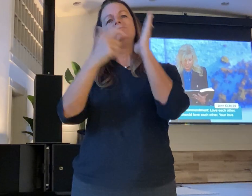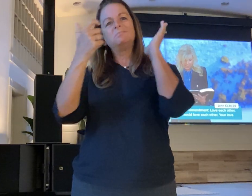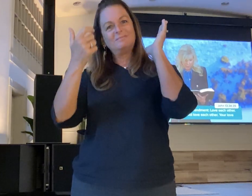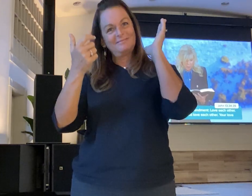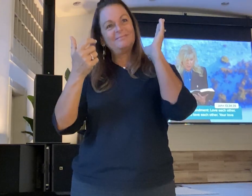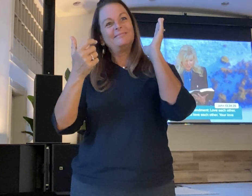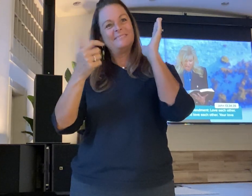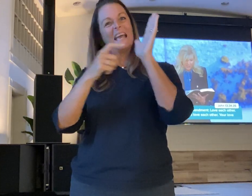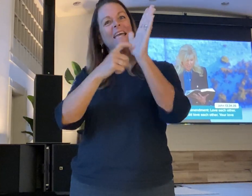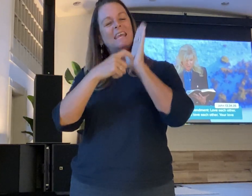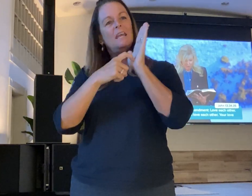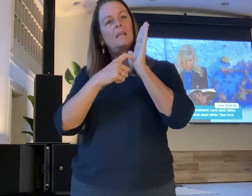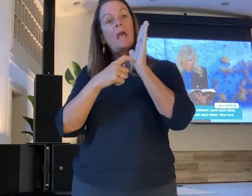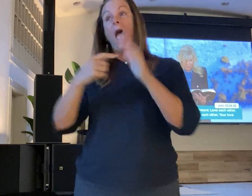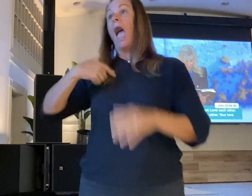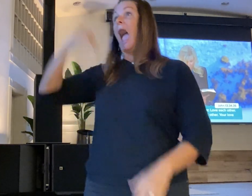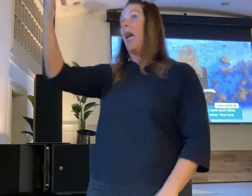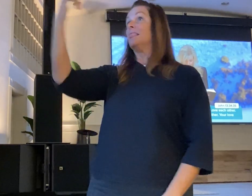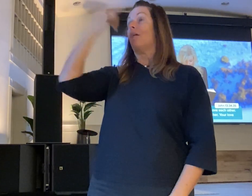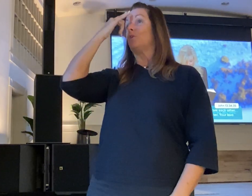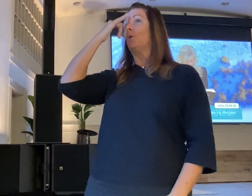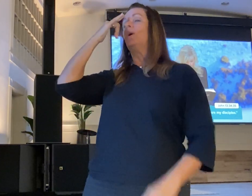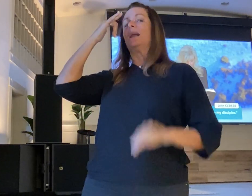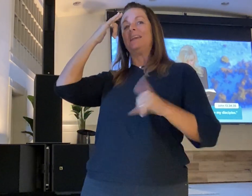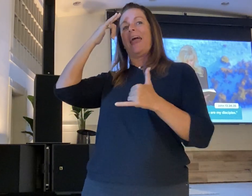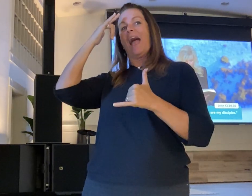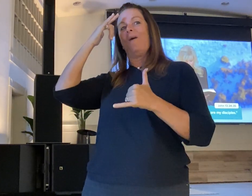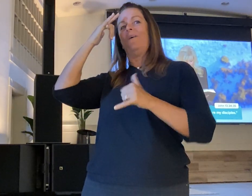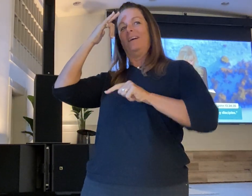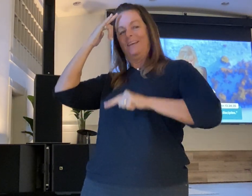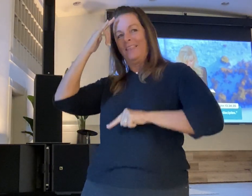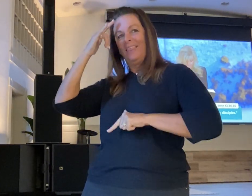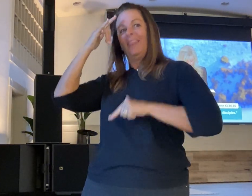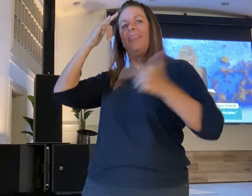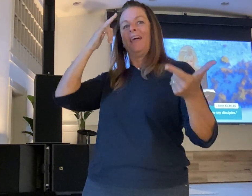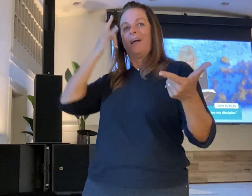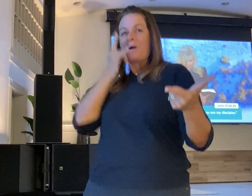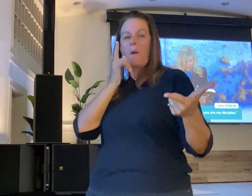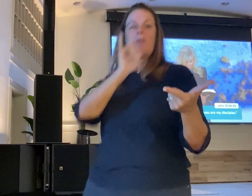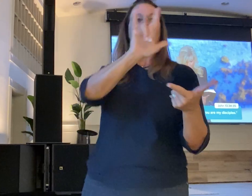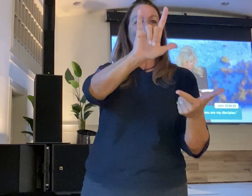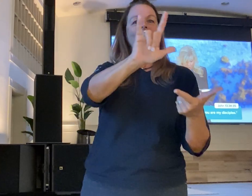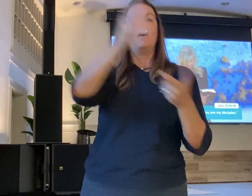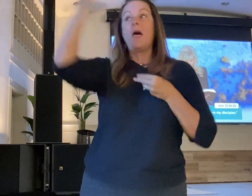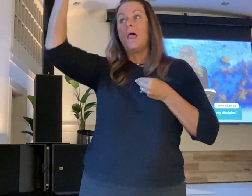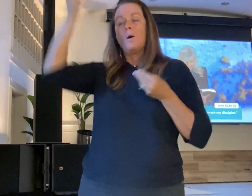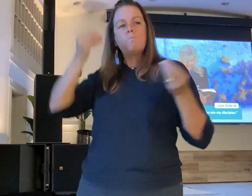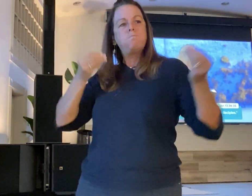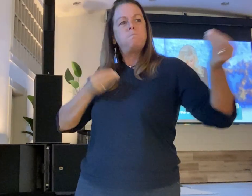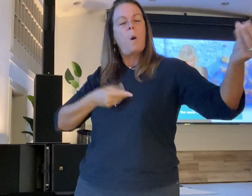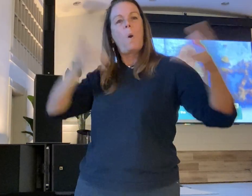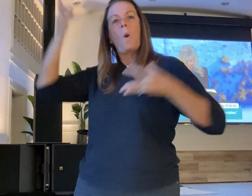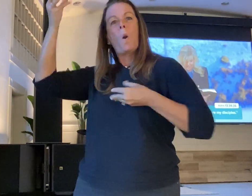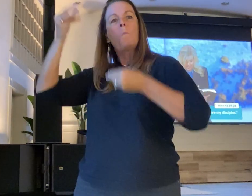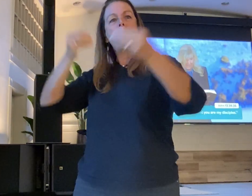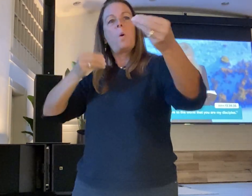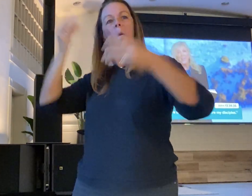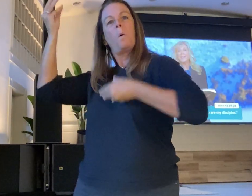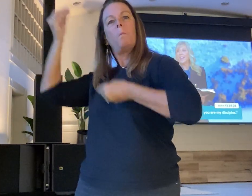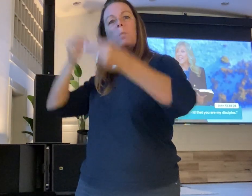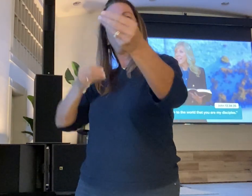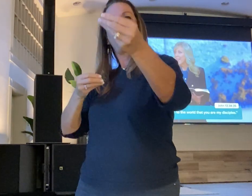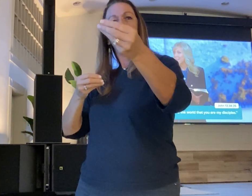I have loved you. You should love each other. Your love for one another will prove to the world that you're my